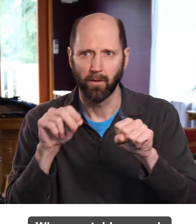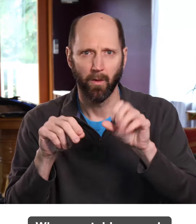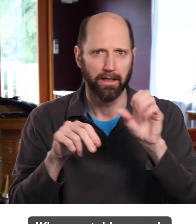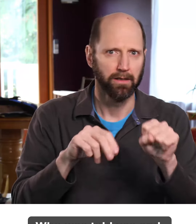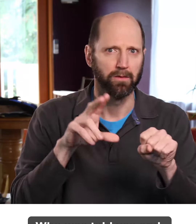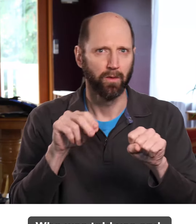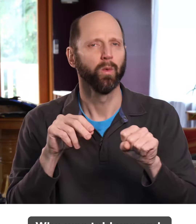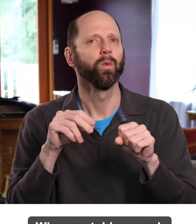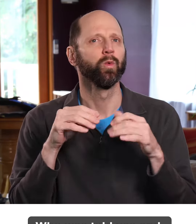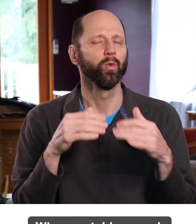was told no in the family?